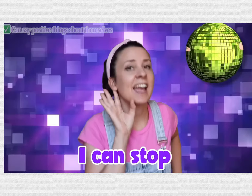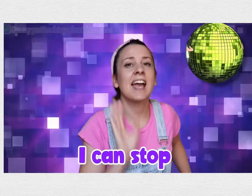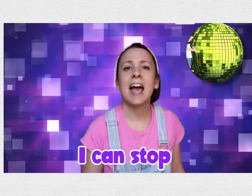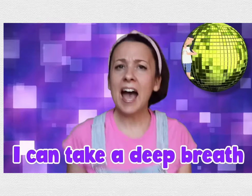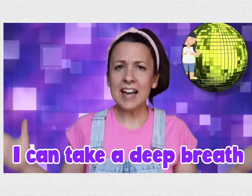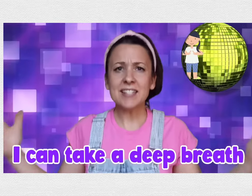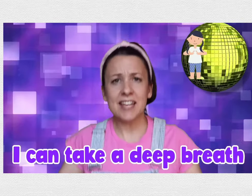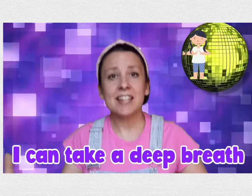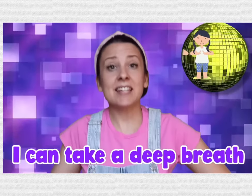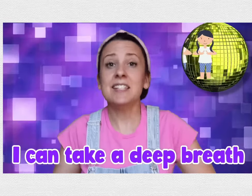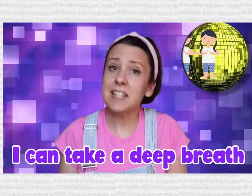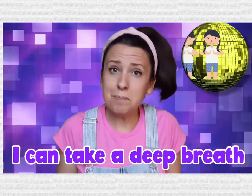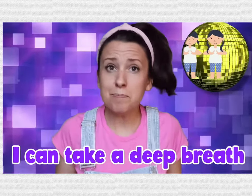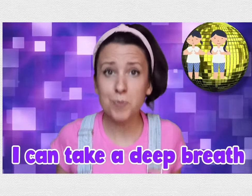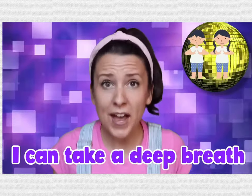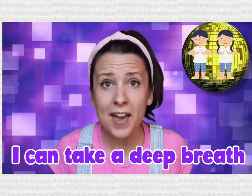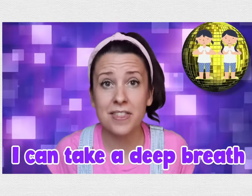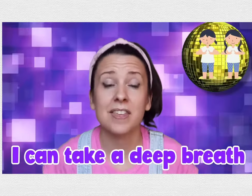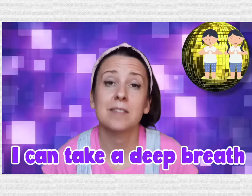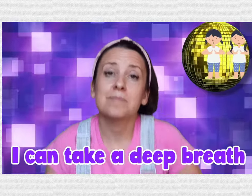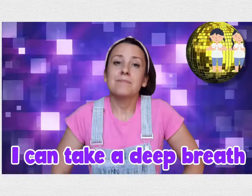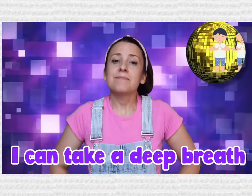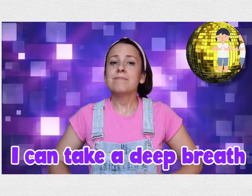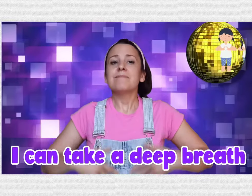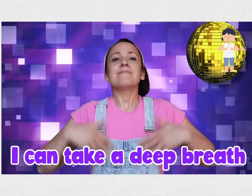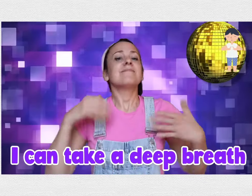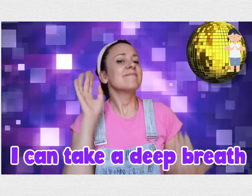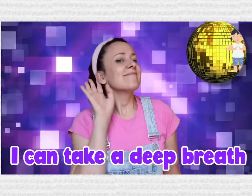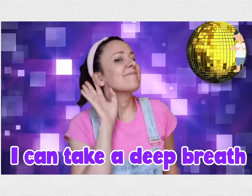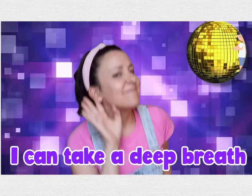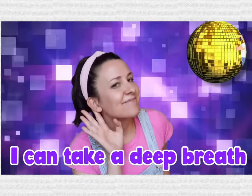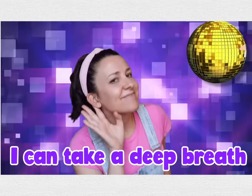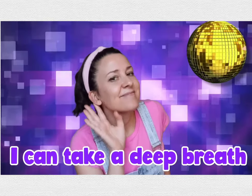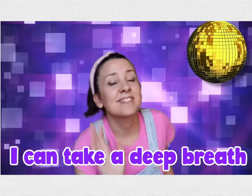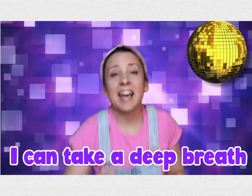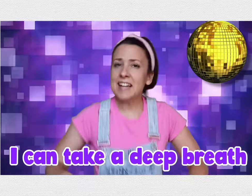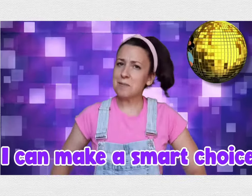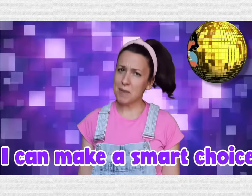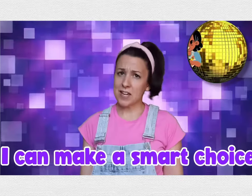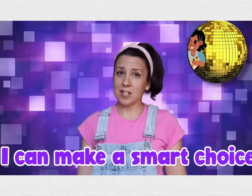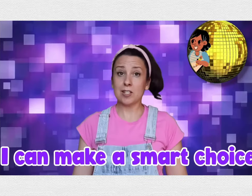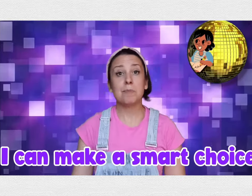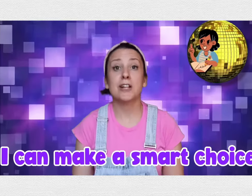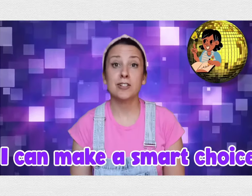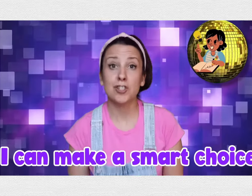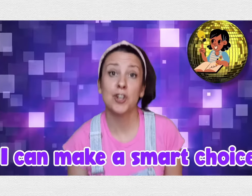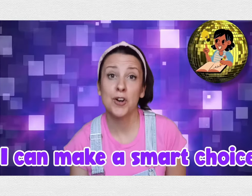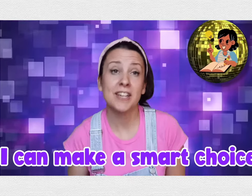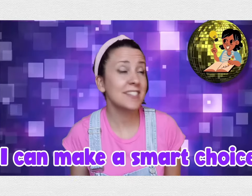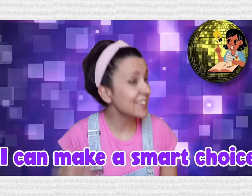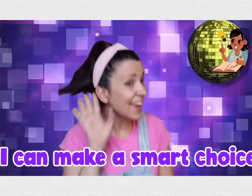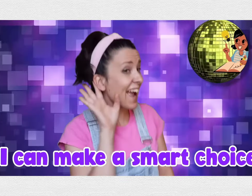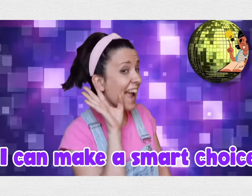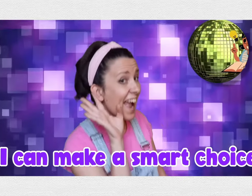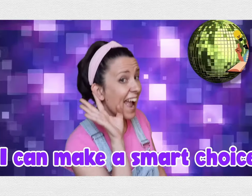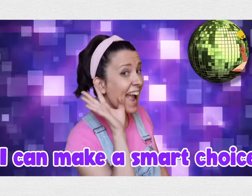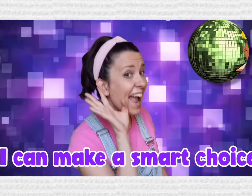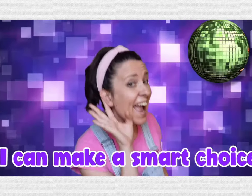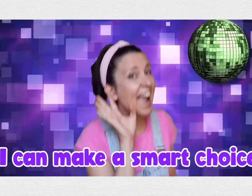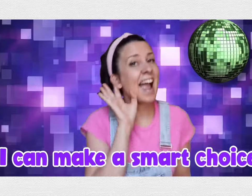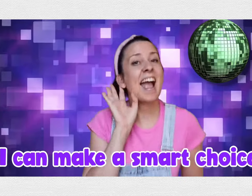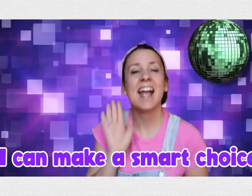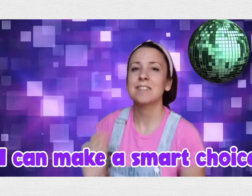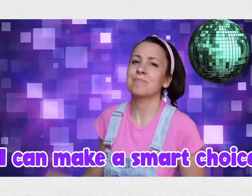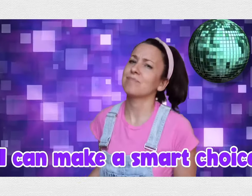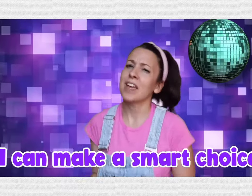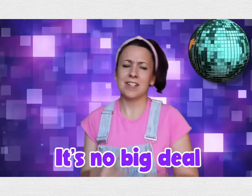well showing it. I'm sure most parents out there, including myself, applaud Ms.Rachel for her outstanding efforts. She has managed